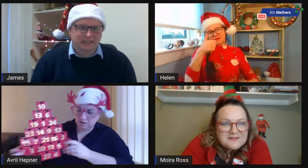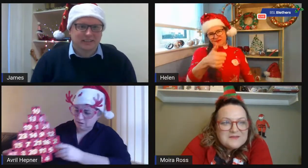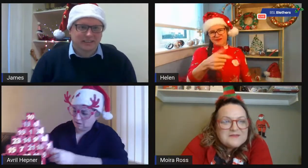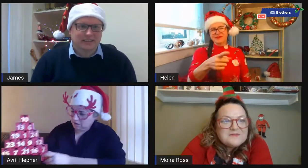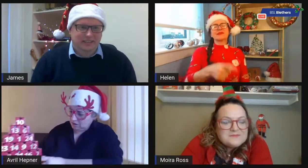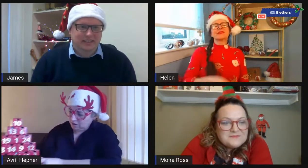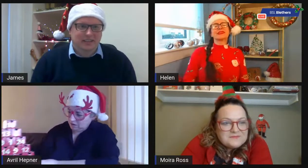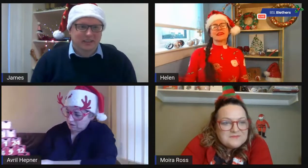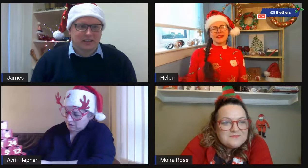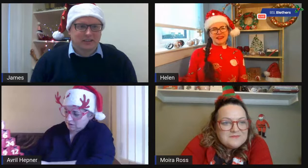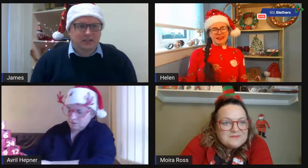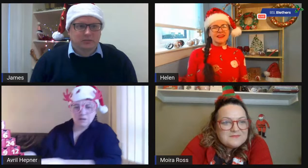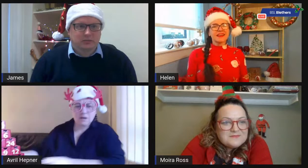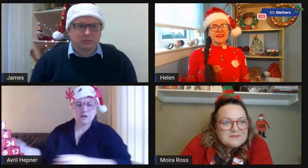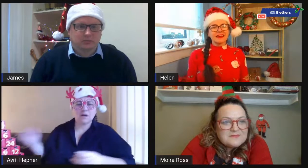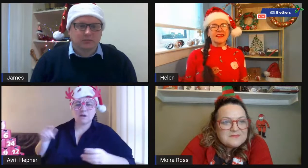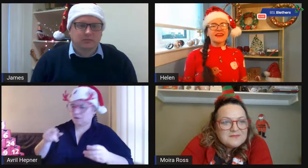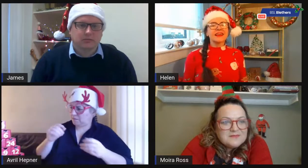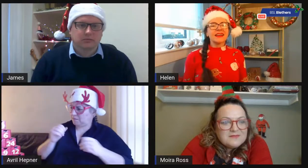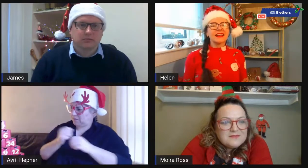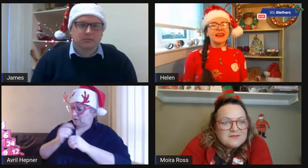Again, Avril, that's something you could use every single year.